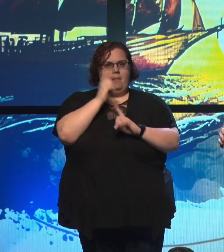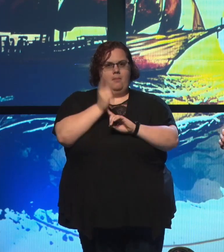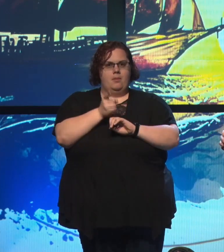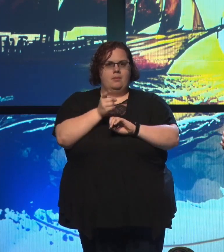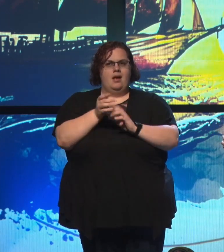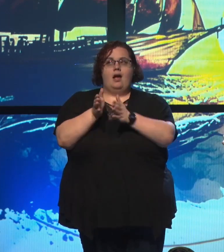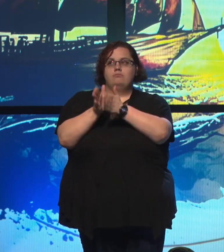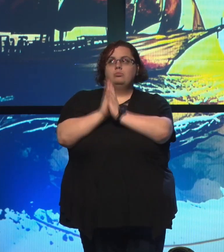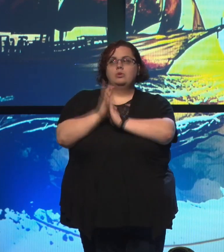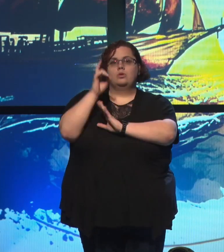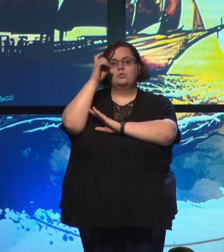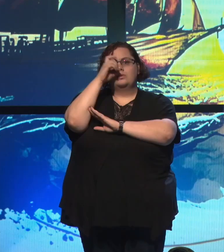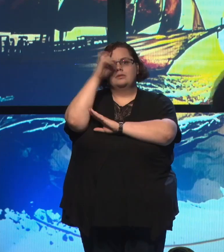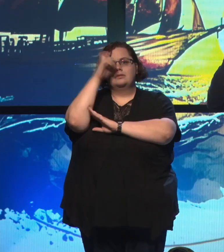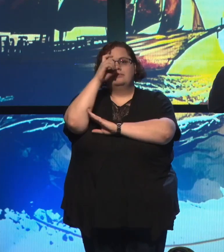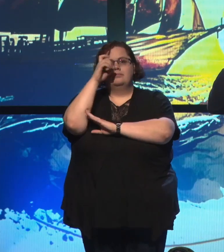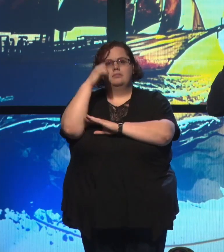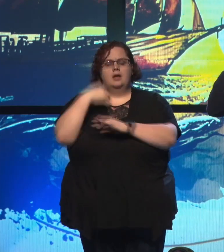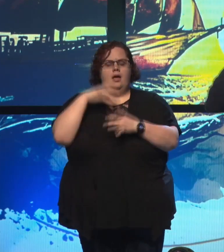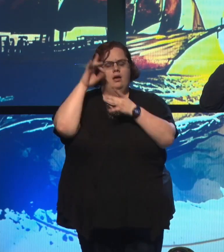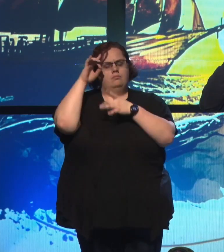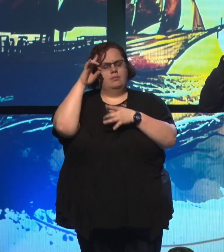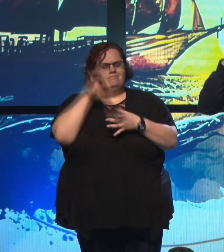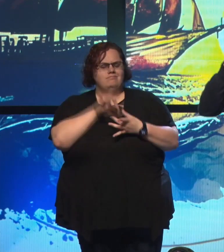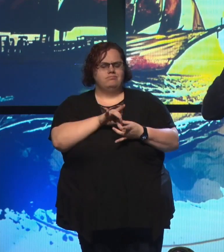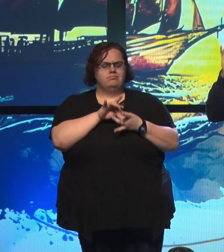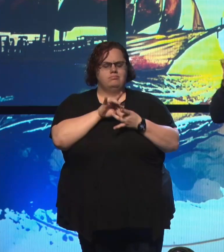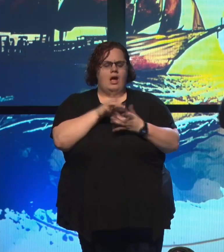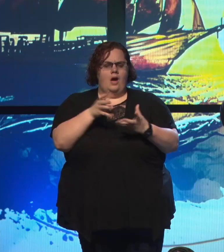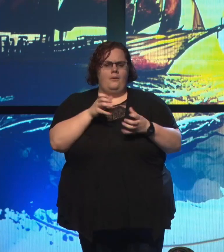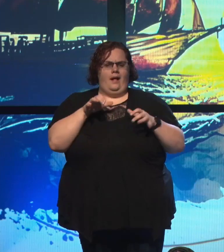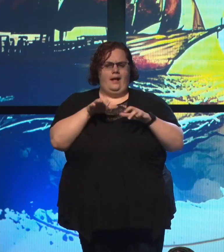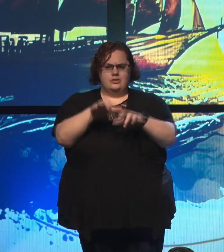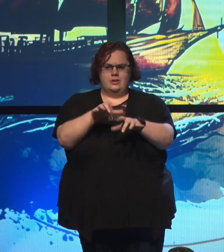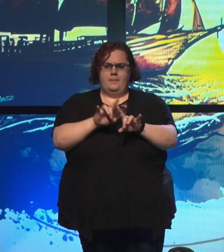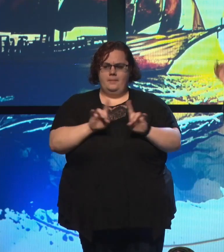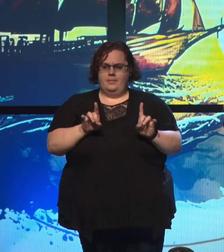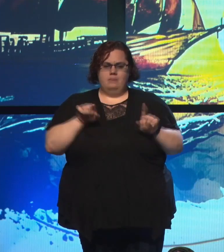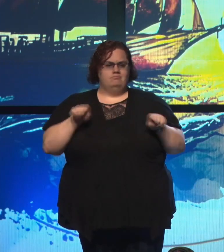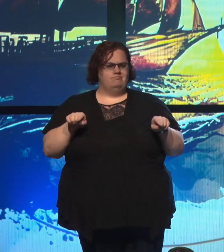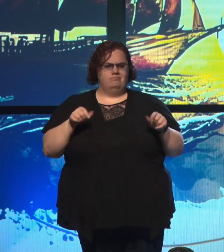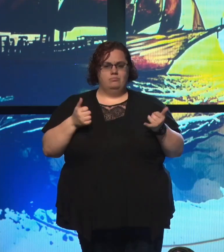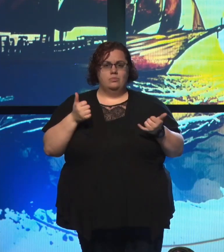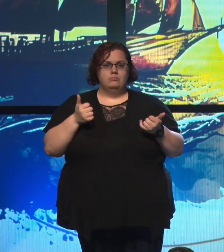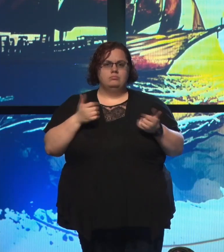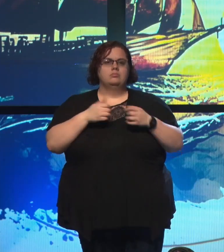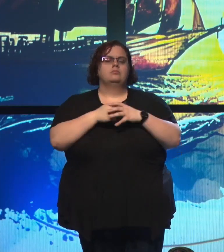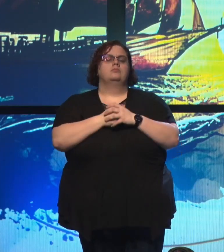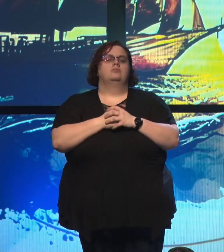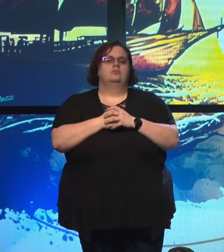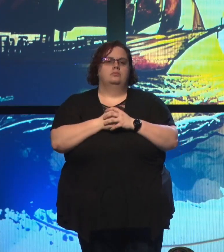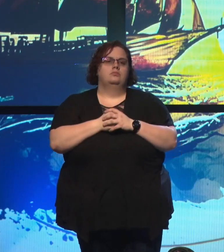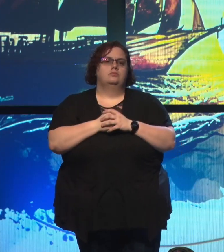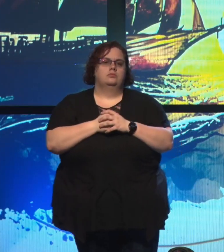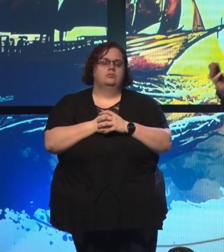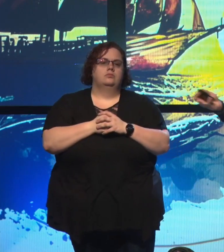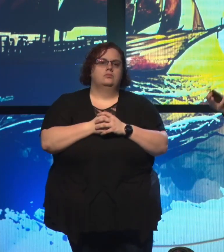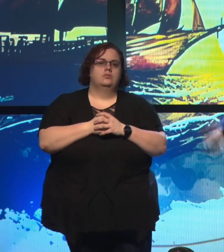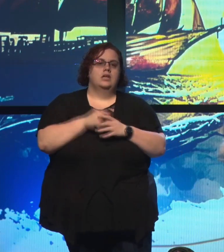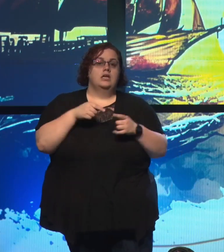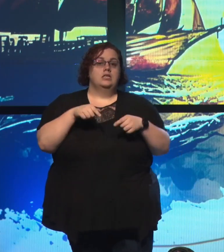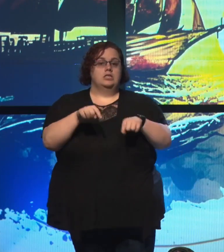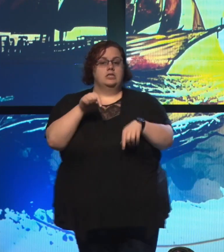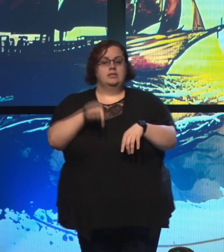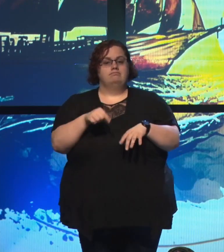wisdom. Just be mindful. I am confused. I want to take action. I don't know where I'm. So just start there maybe. So during this